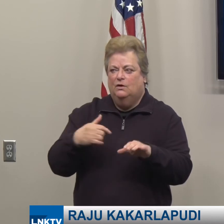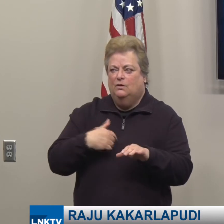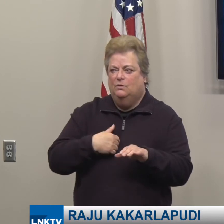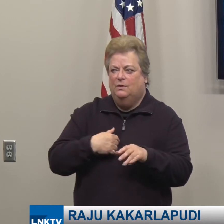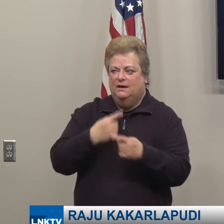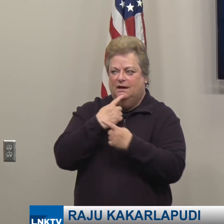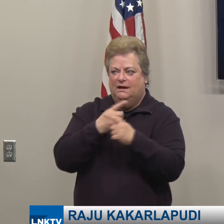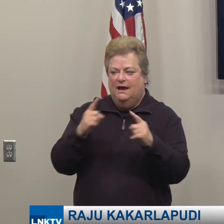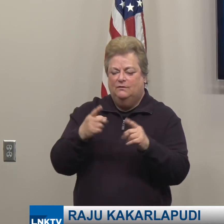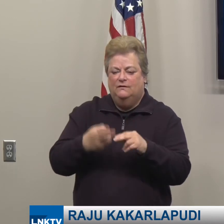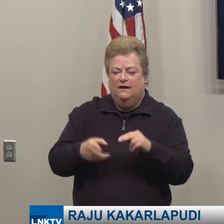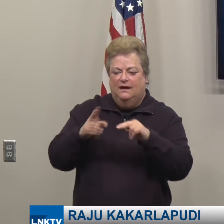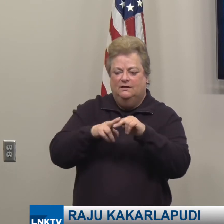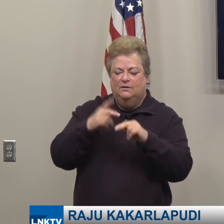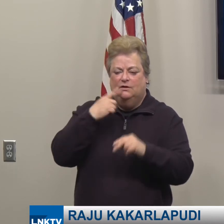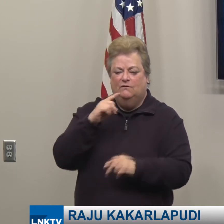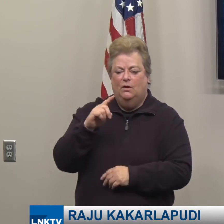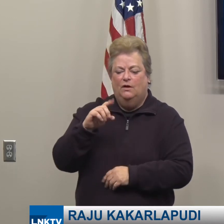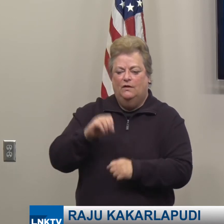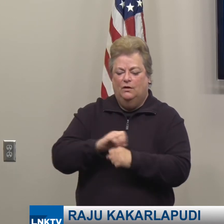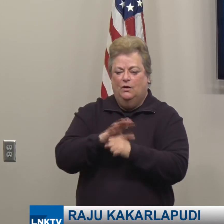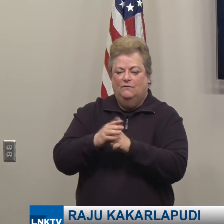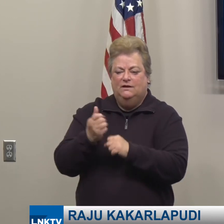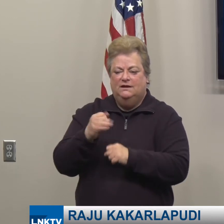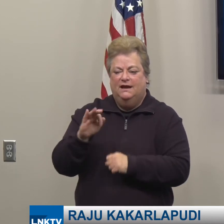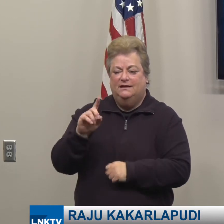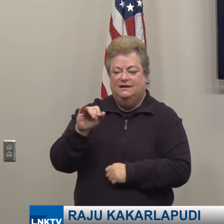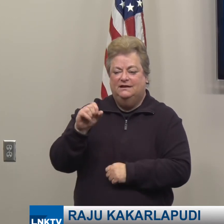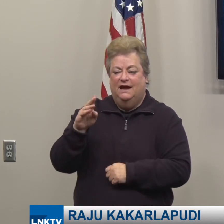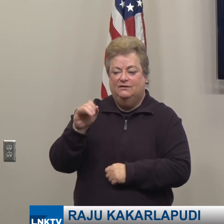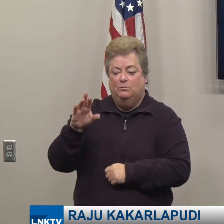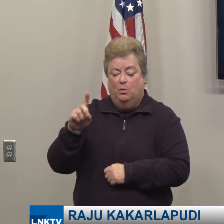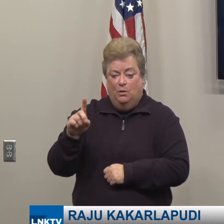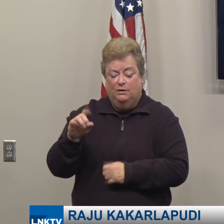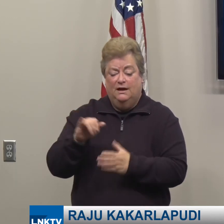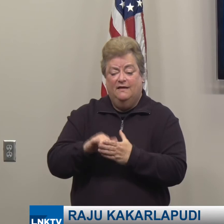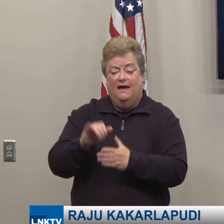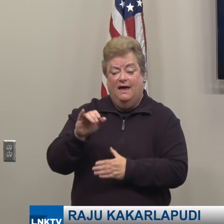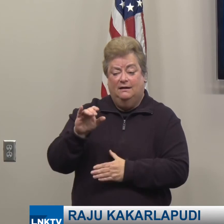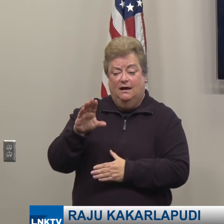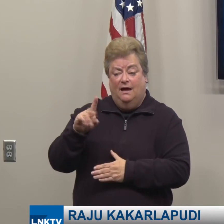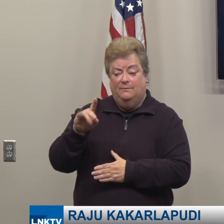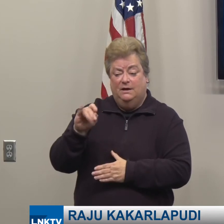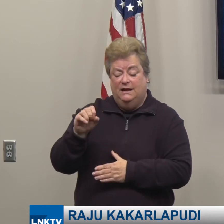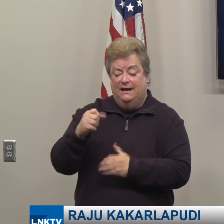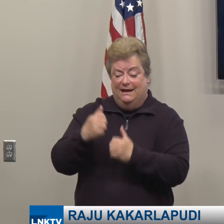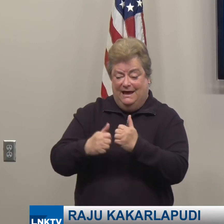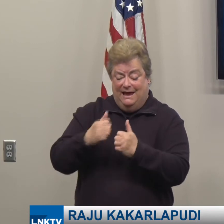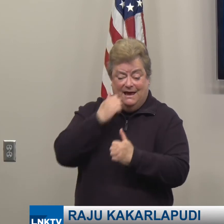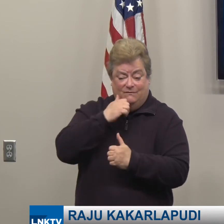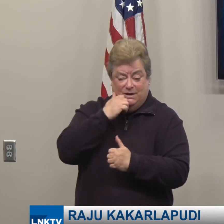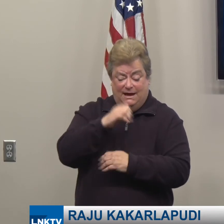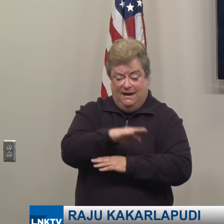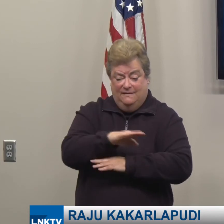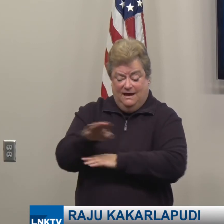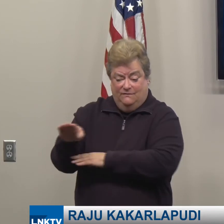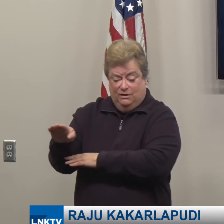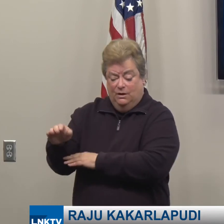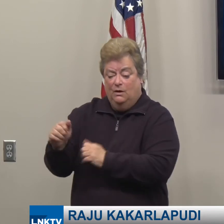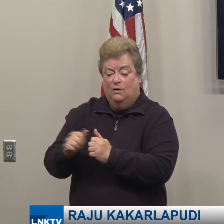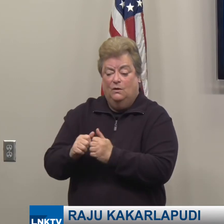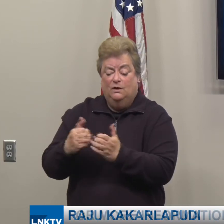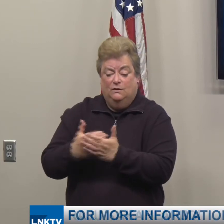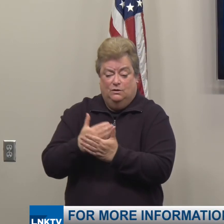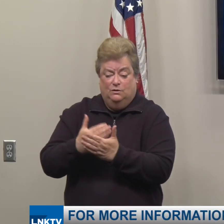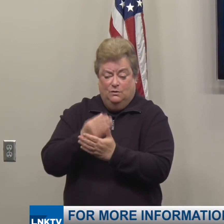to COVID-19 data dashboard. This dashboard is updated every afternoon with the latest information